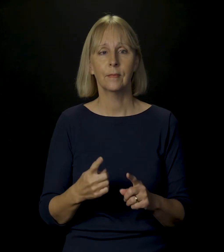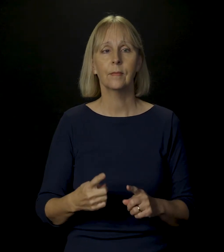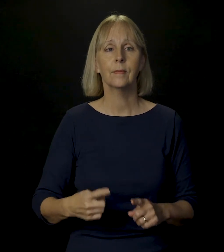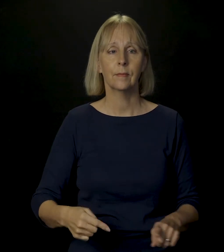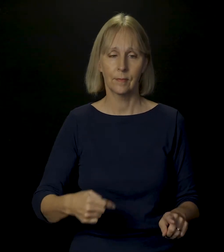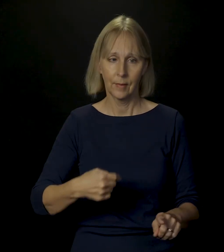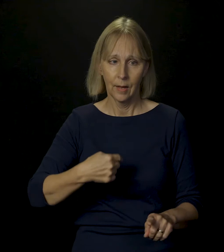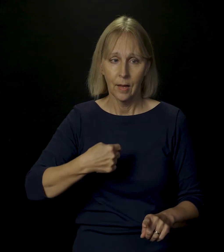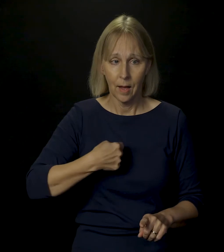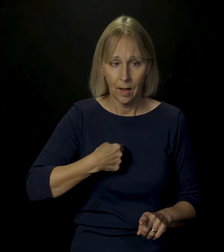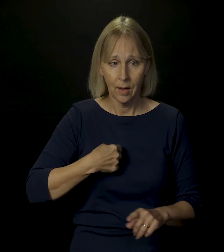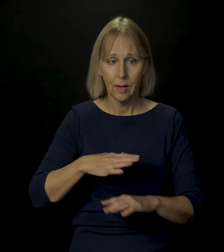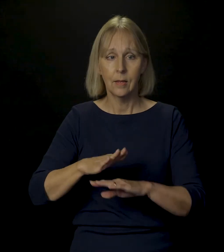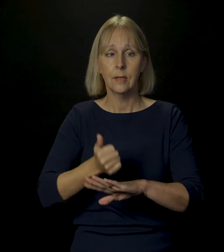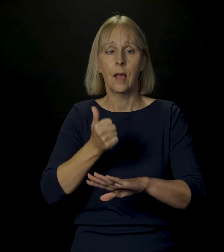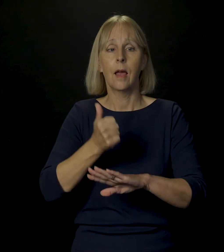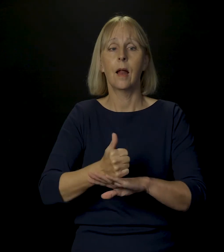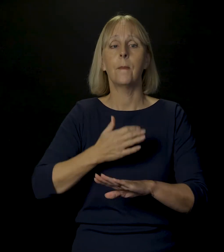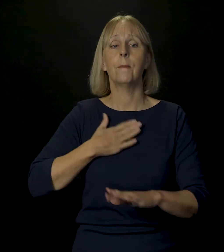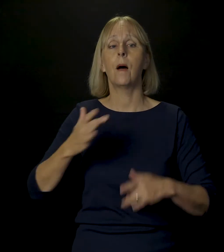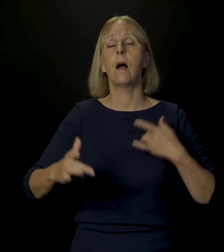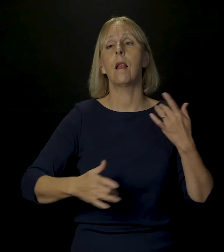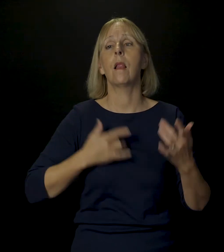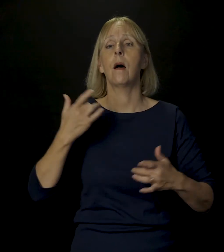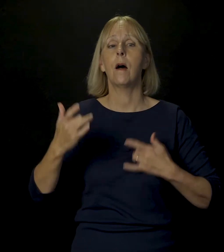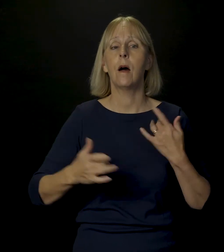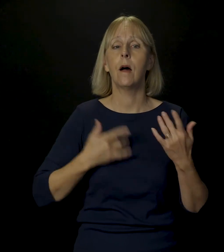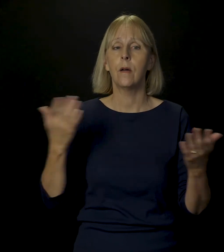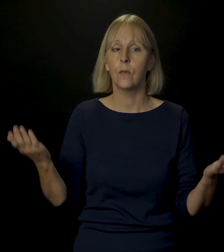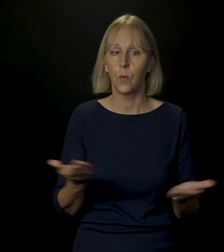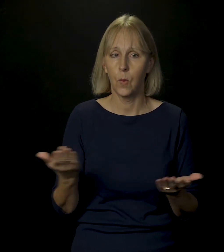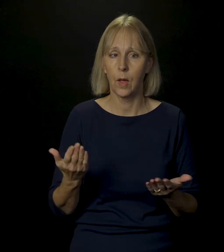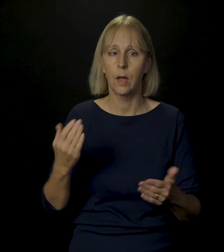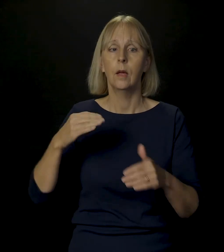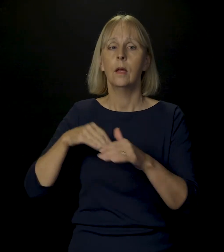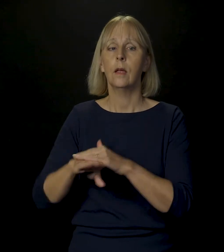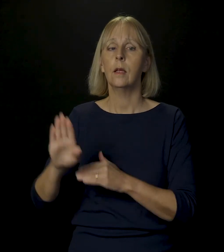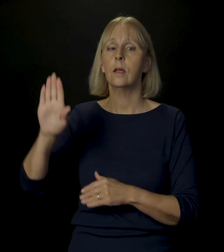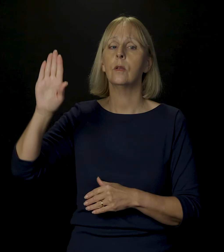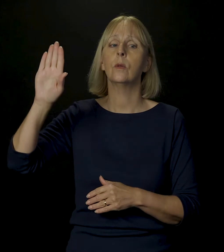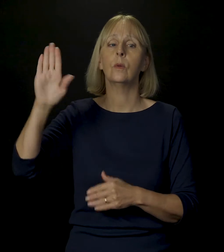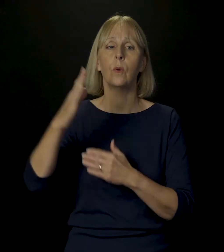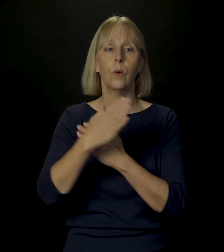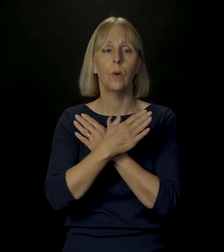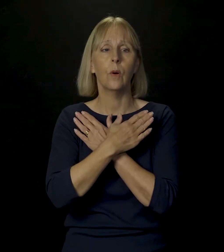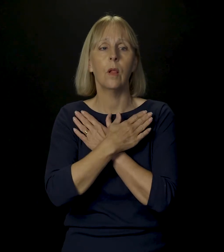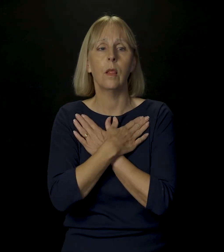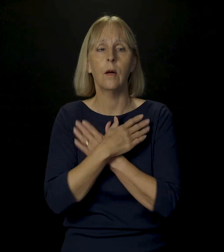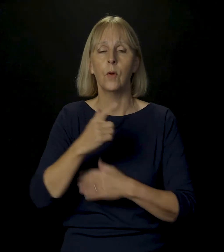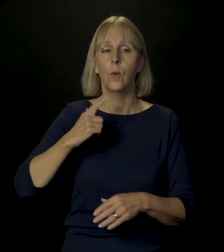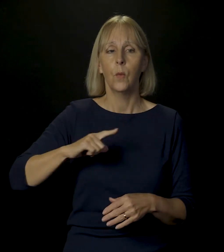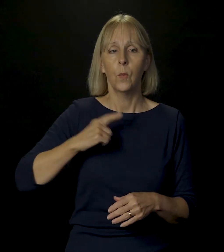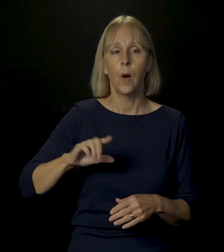Shaken I Will Be Calm I Will Build My Life Upon